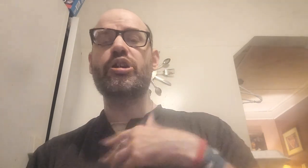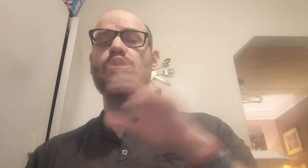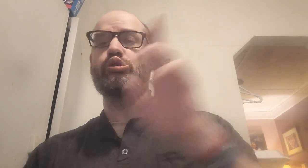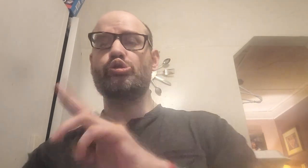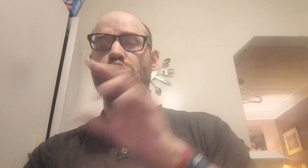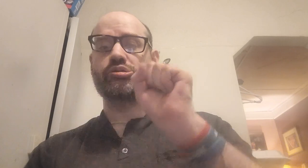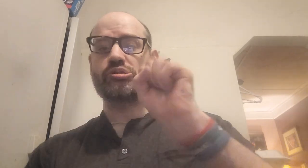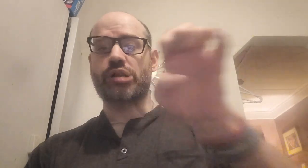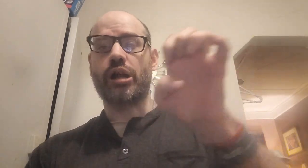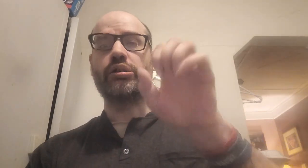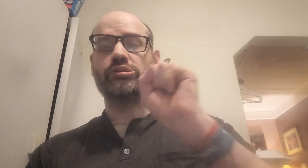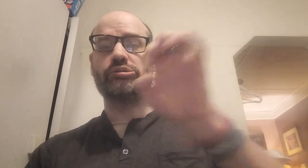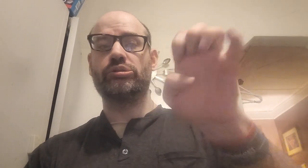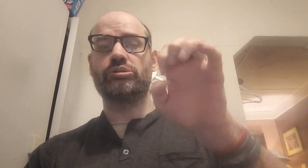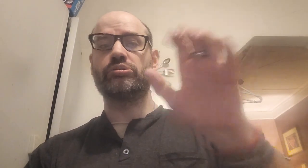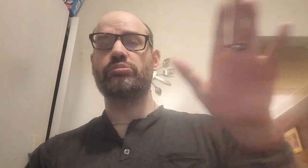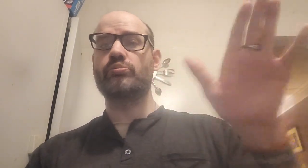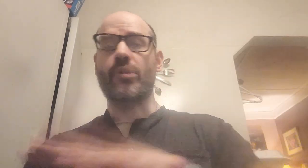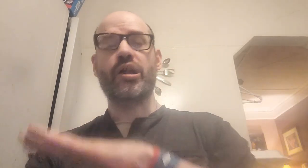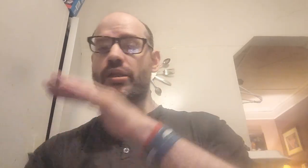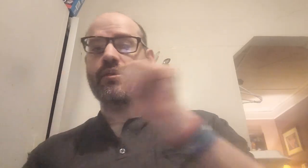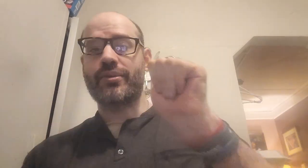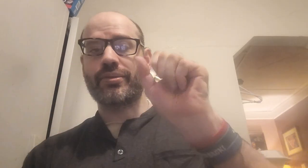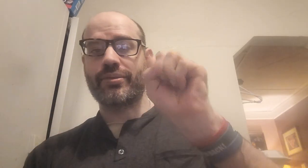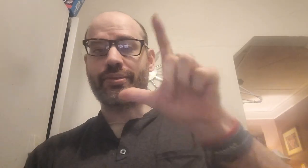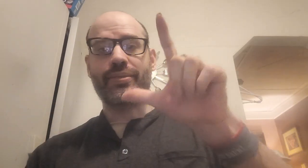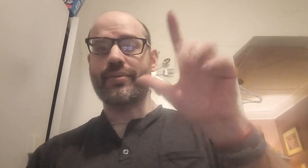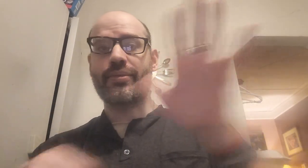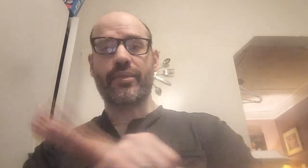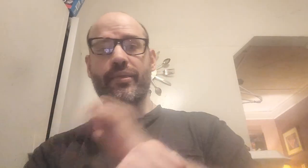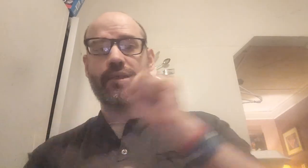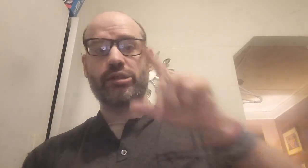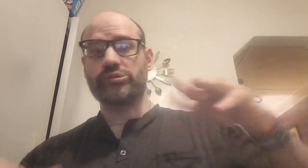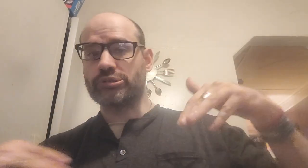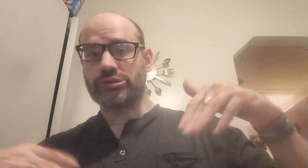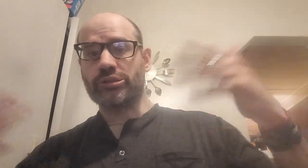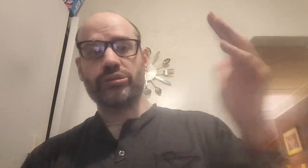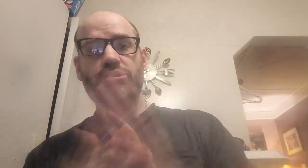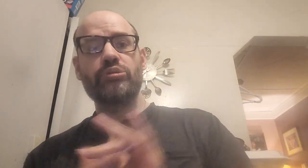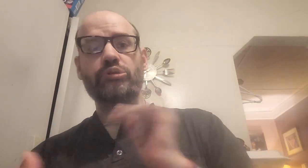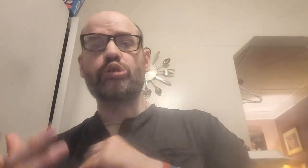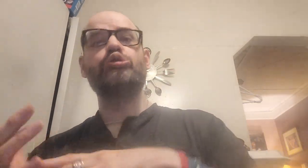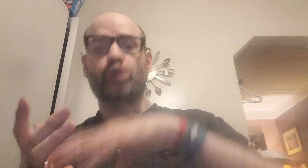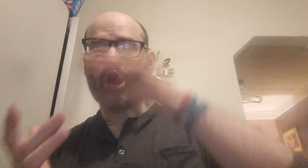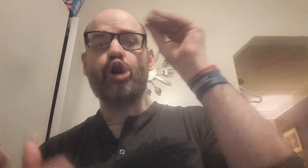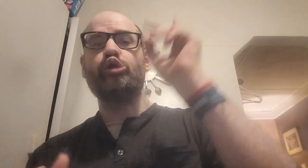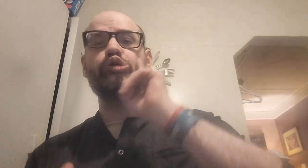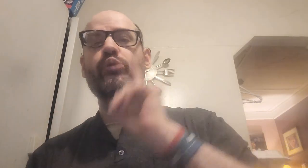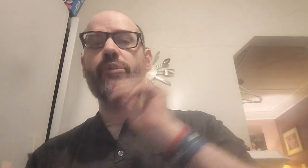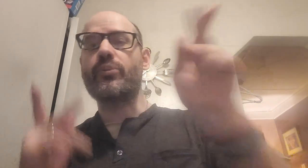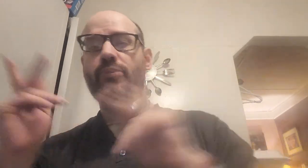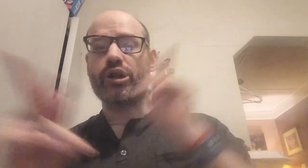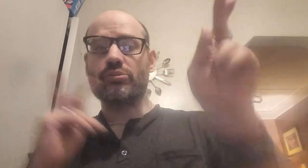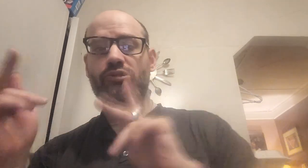I used to not complete ASL, yet I learned deaf people's sign